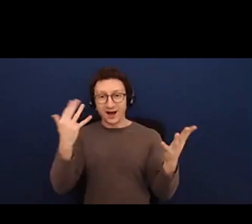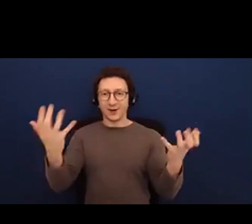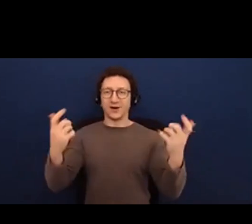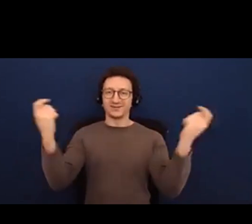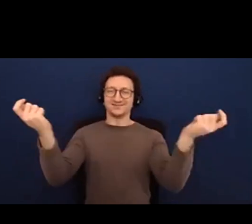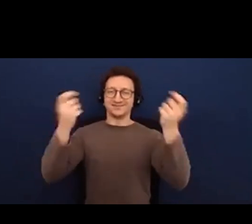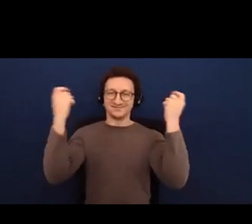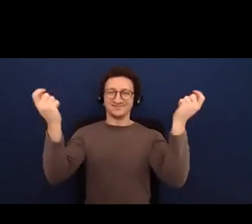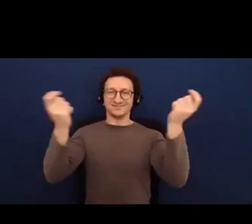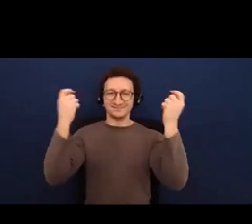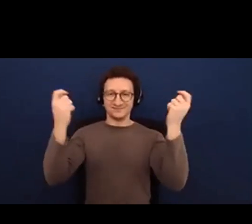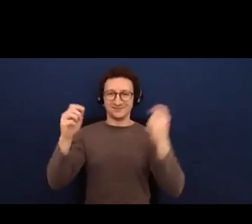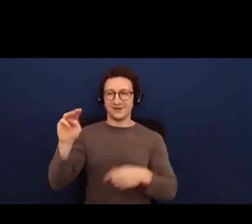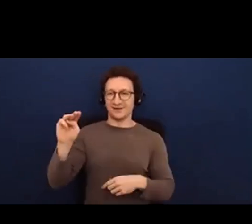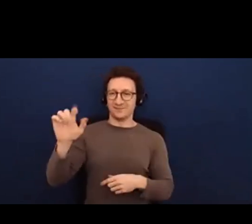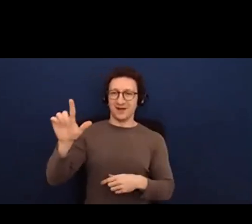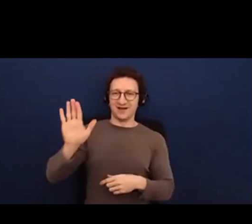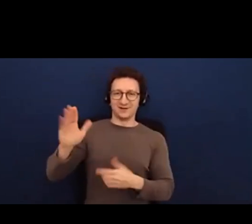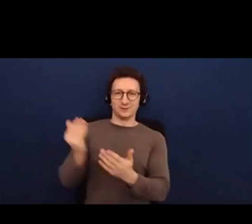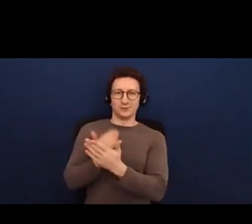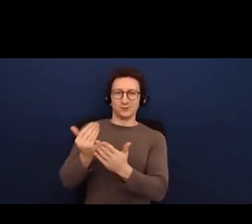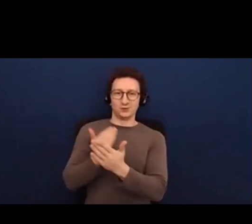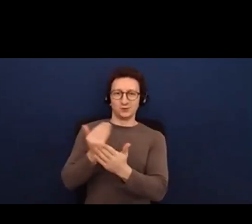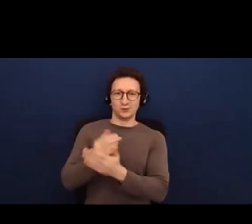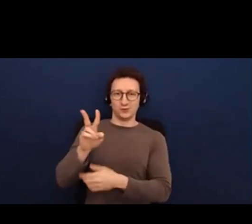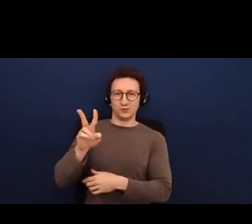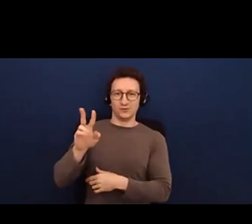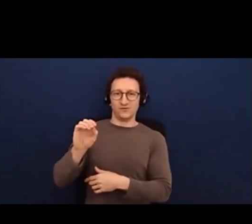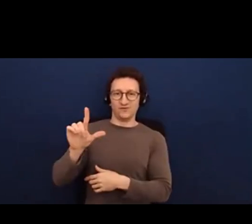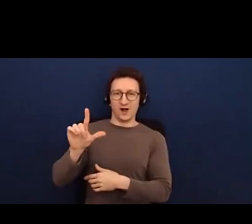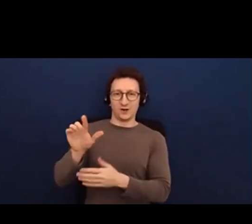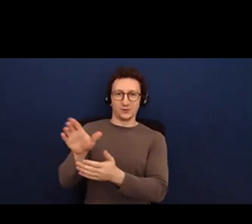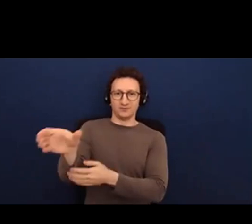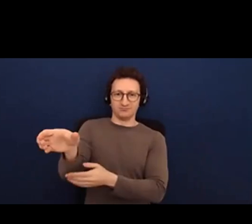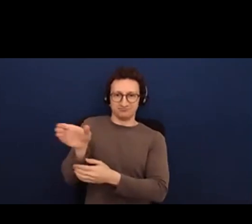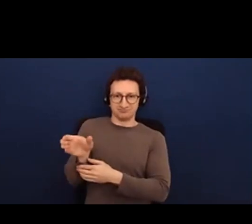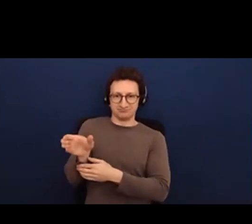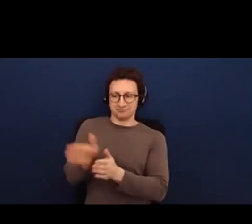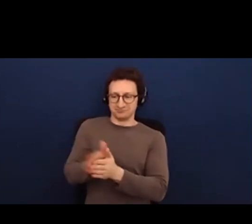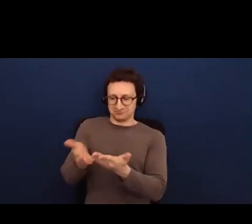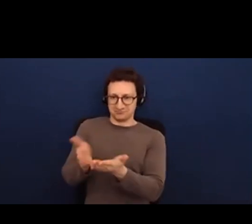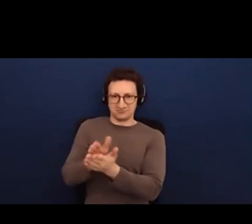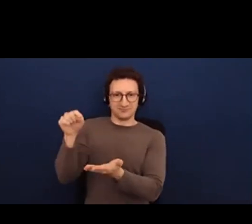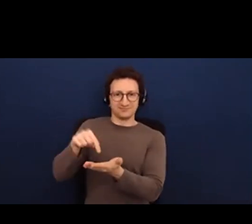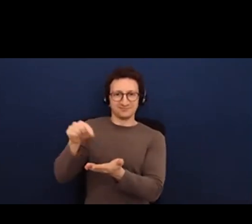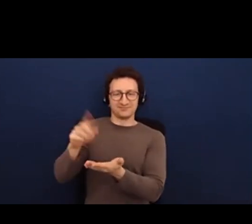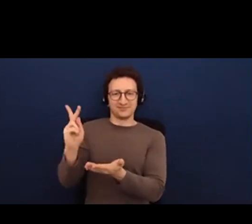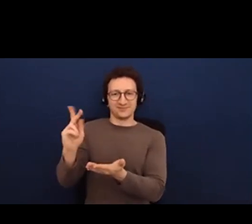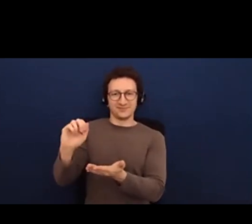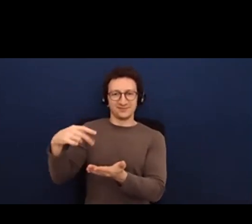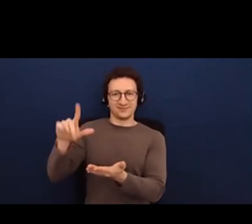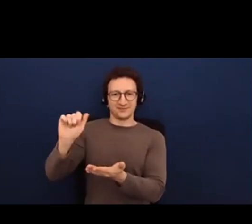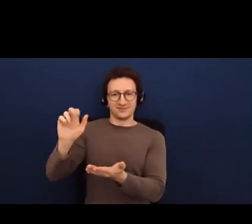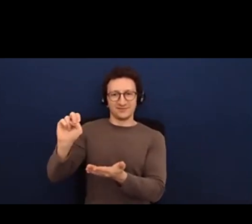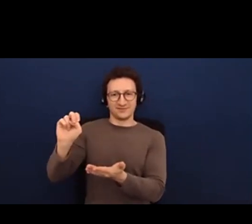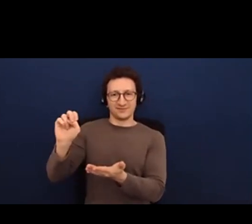of his latest volume of selections from the Kaplan Diaries. As many of you know, Mel